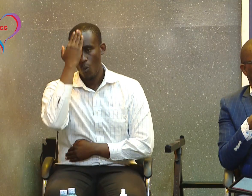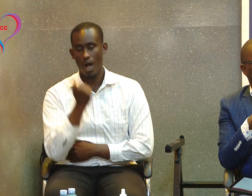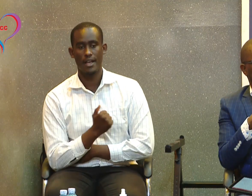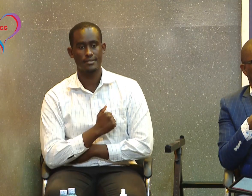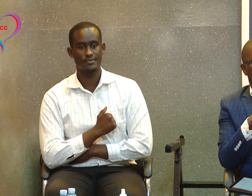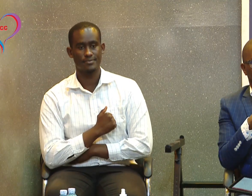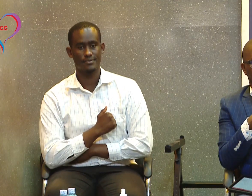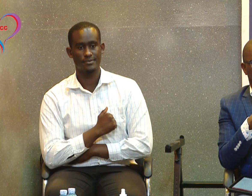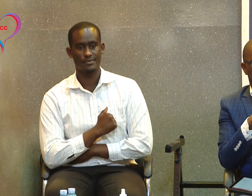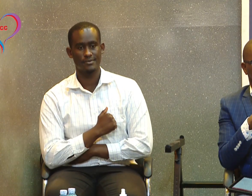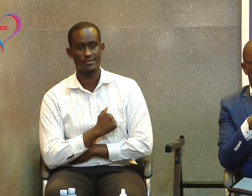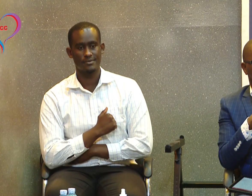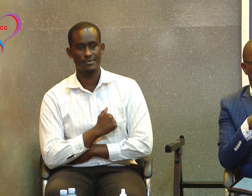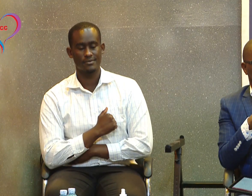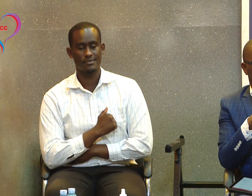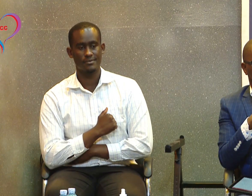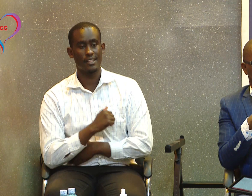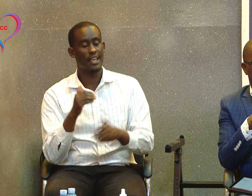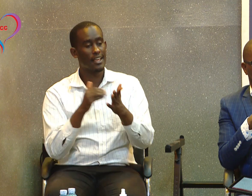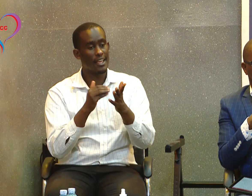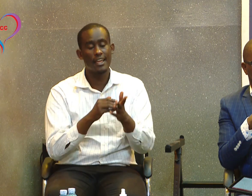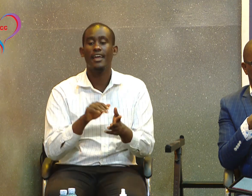Era lwachi.